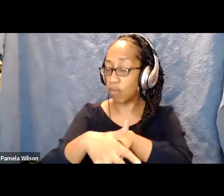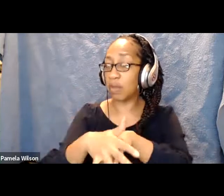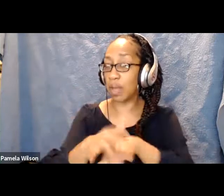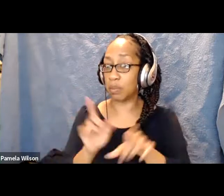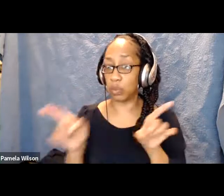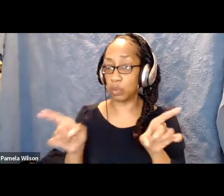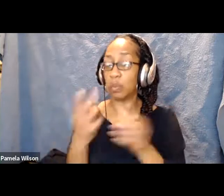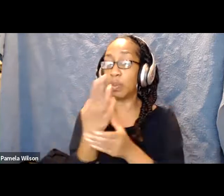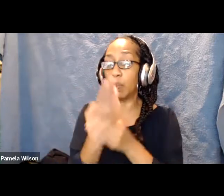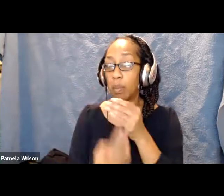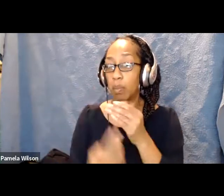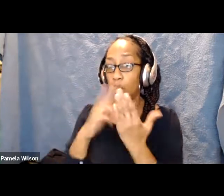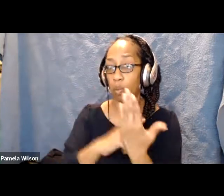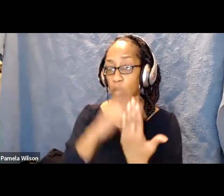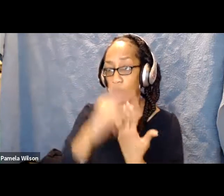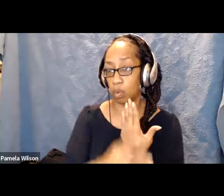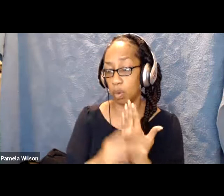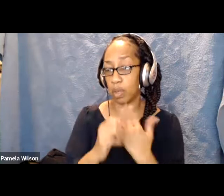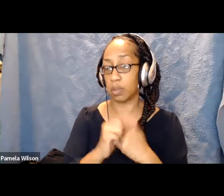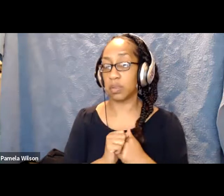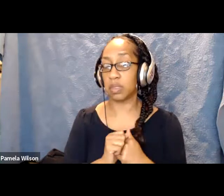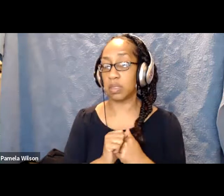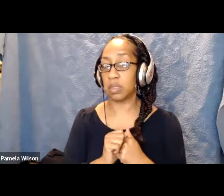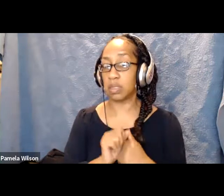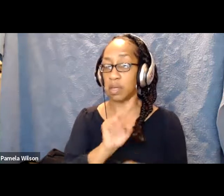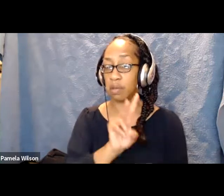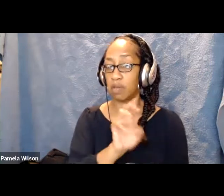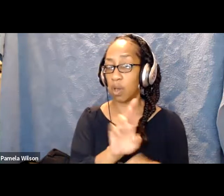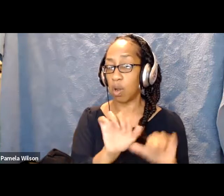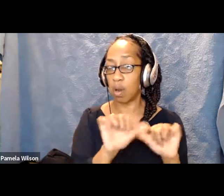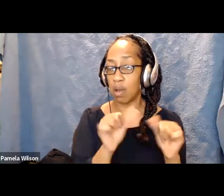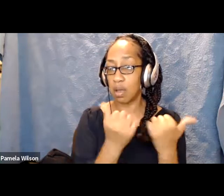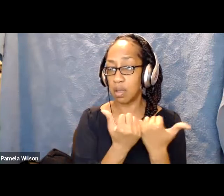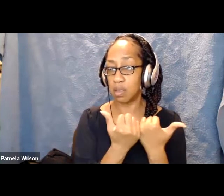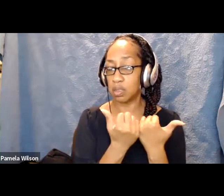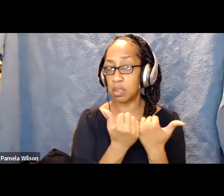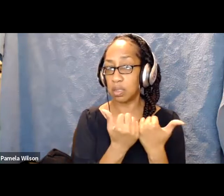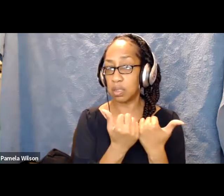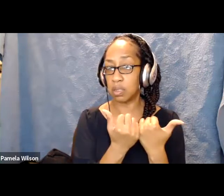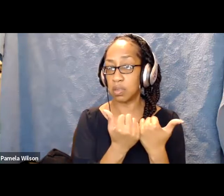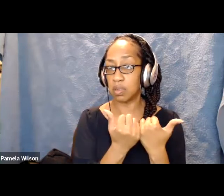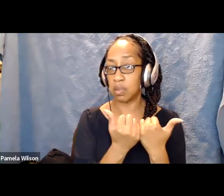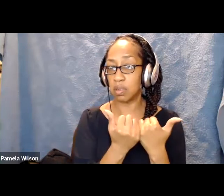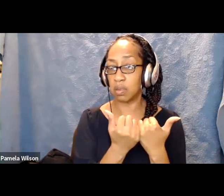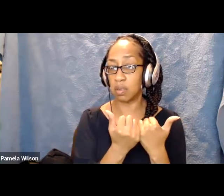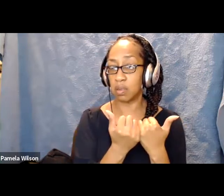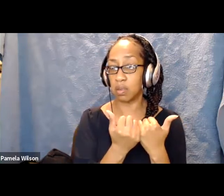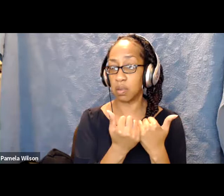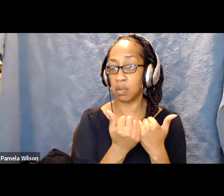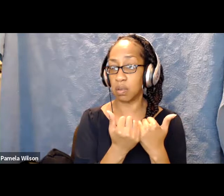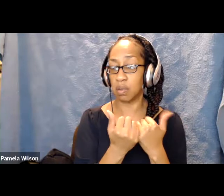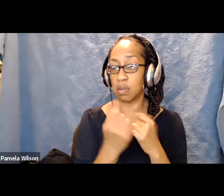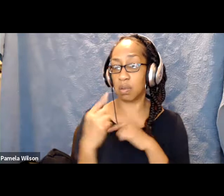programs. And VR agencies have developed